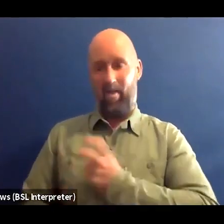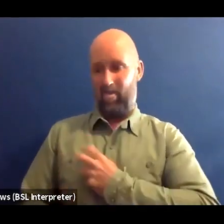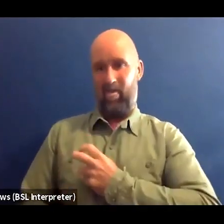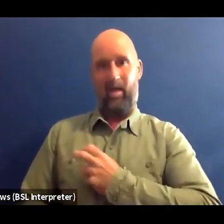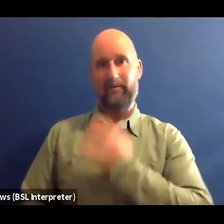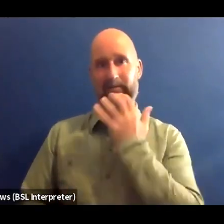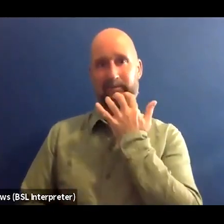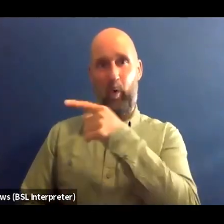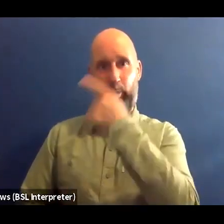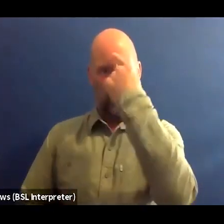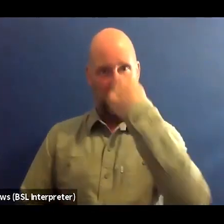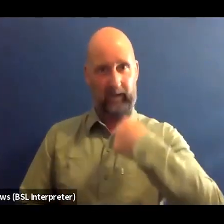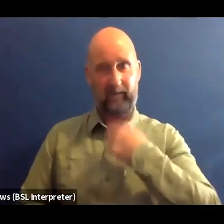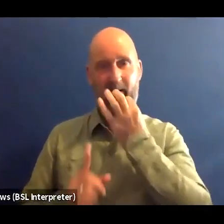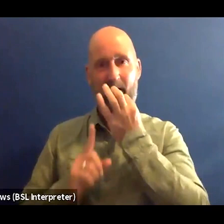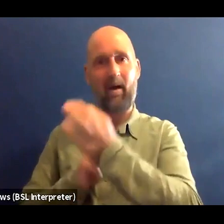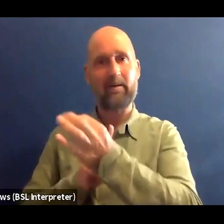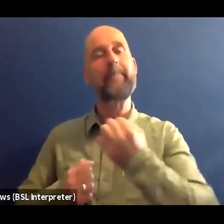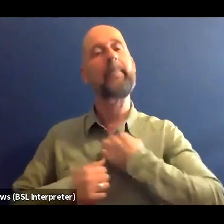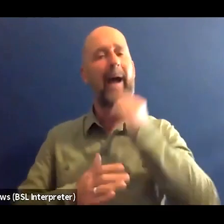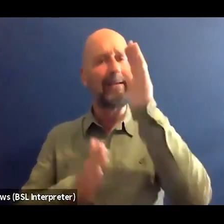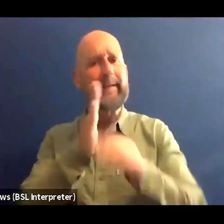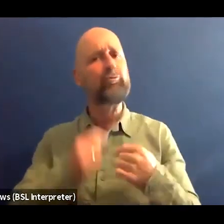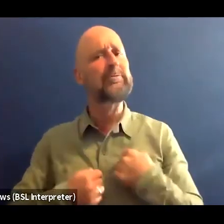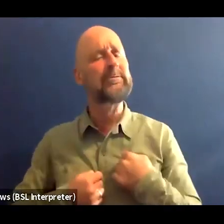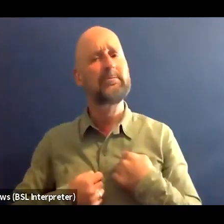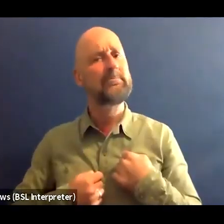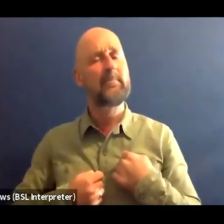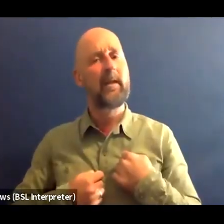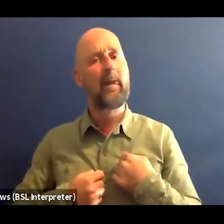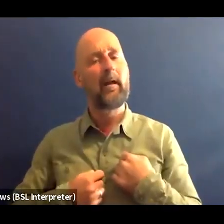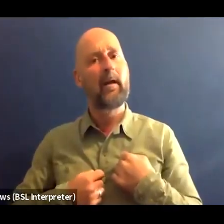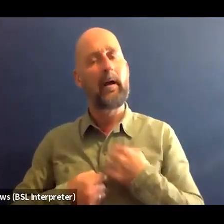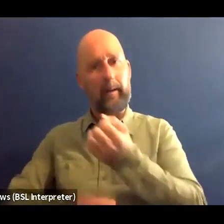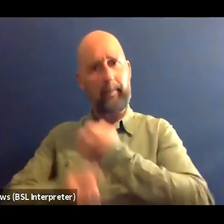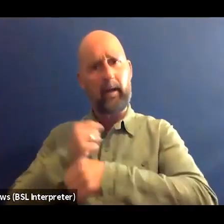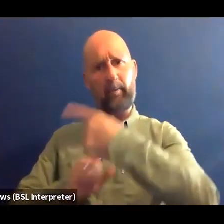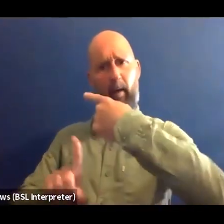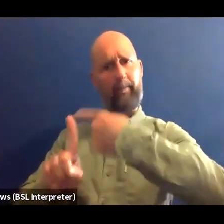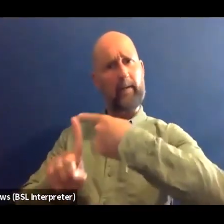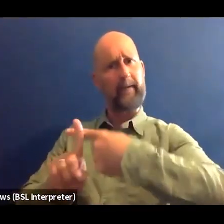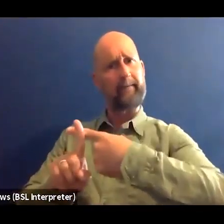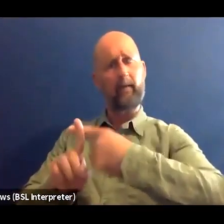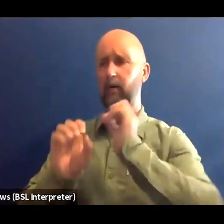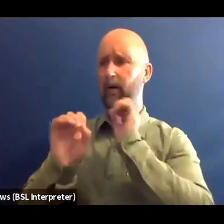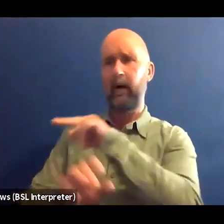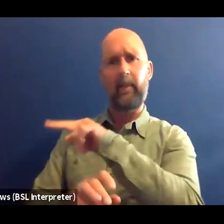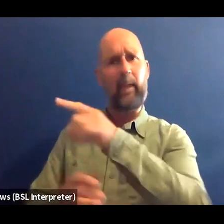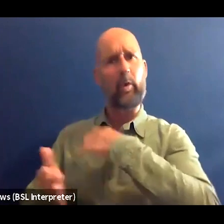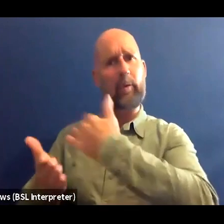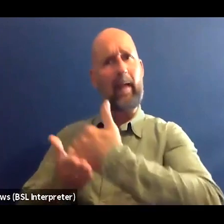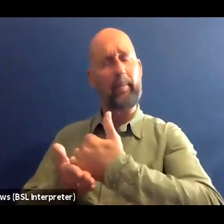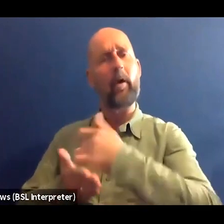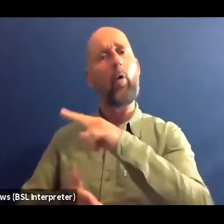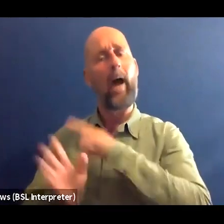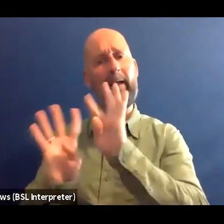people will think. But from my experiences, it's always really positive, and people want to be able to help you. They want you included